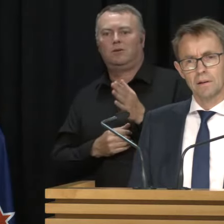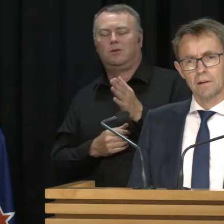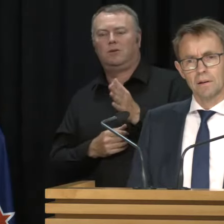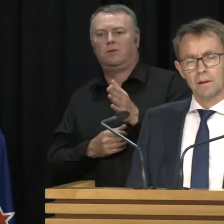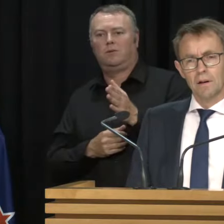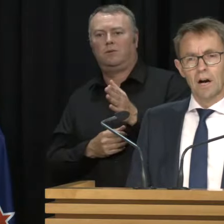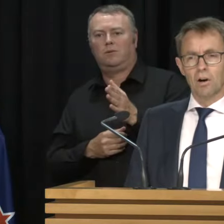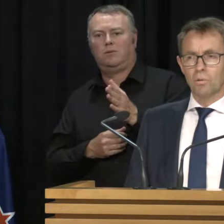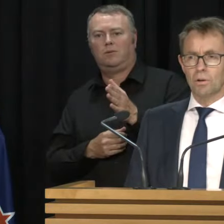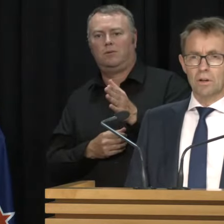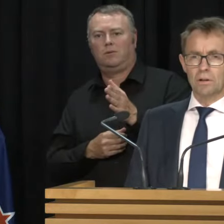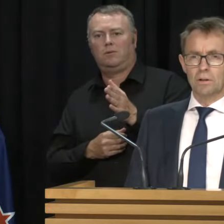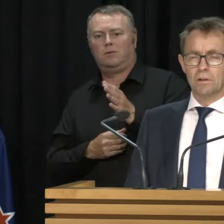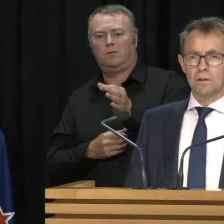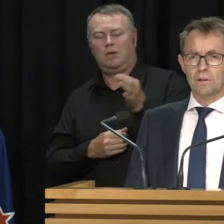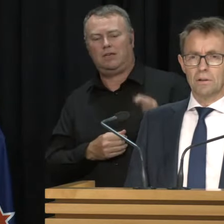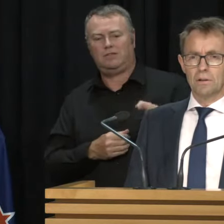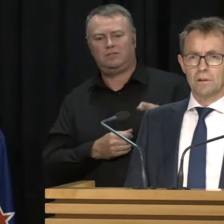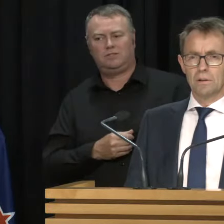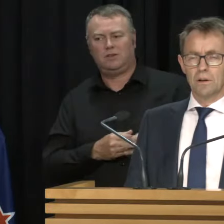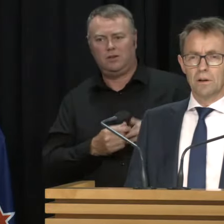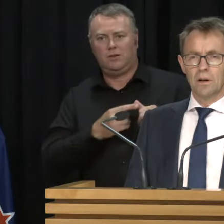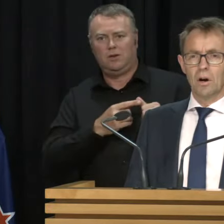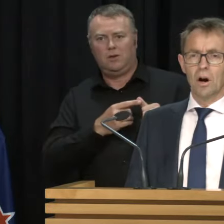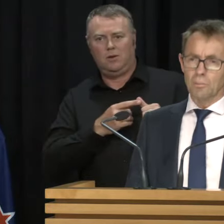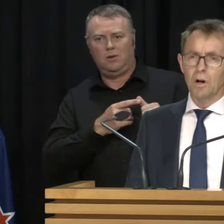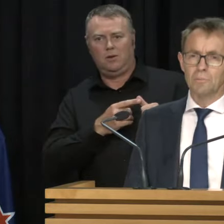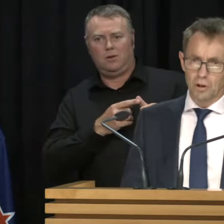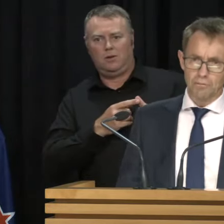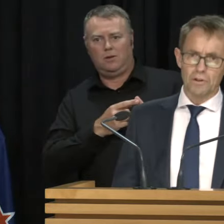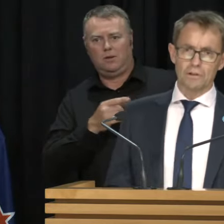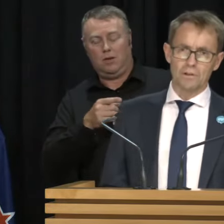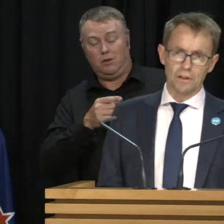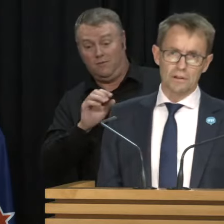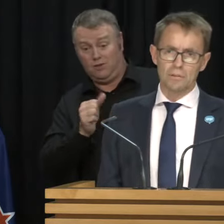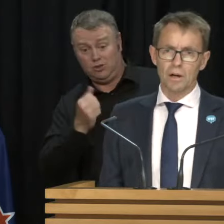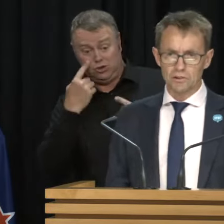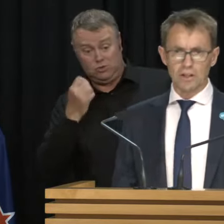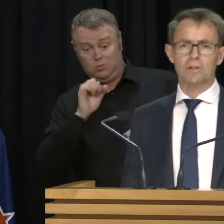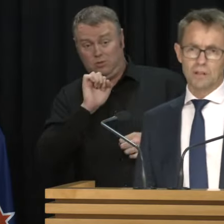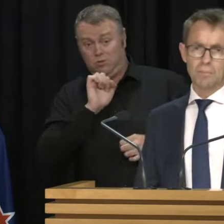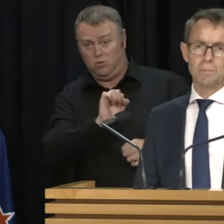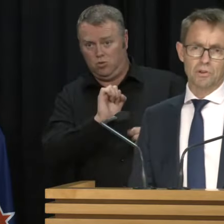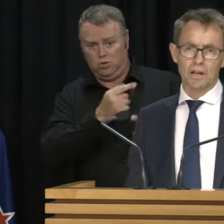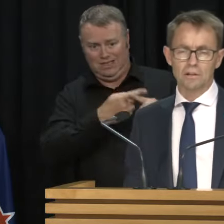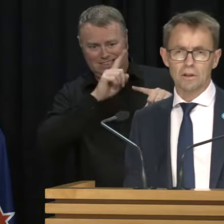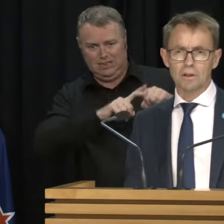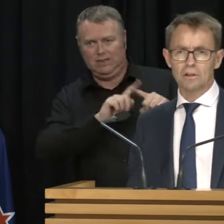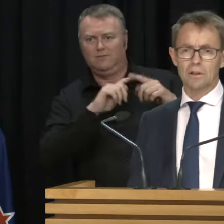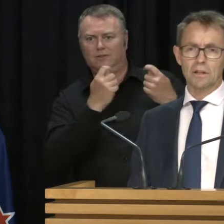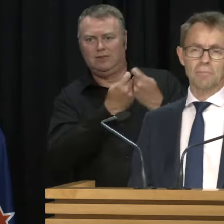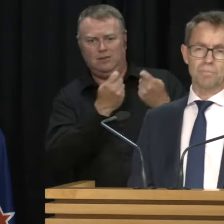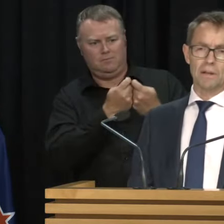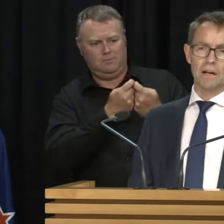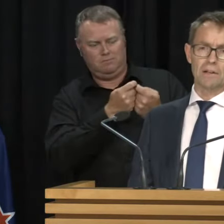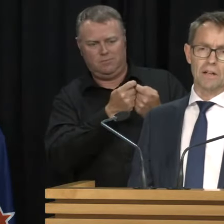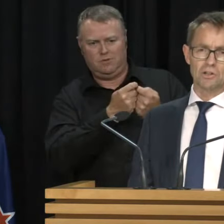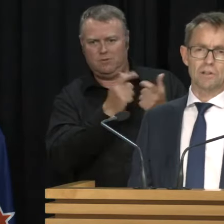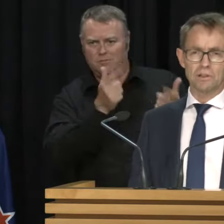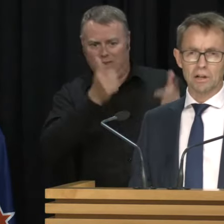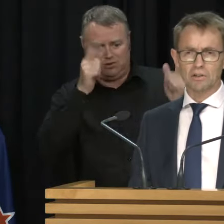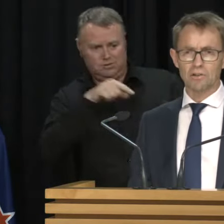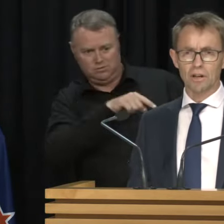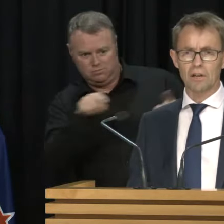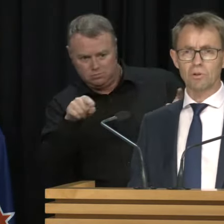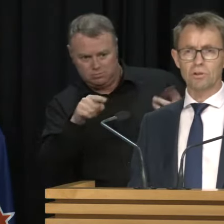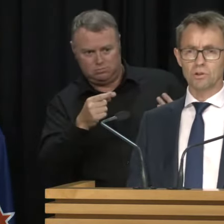members? From the people who dealt with Sean in the first place? I'm confident in my executive team members and the nature of